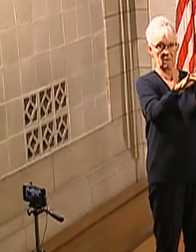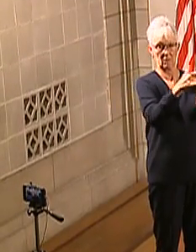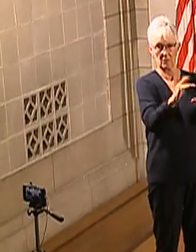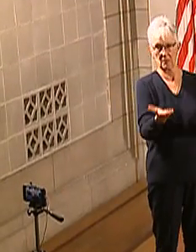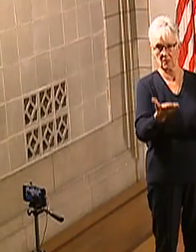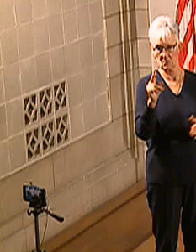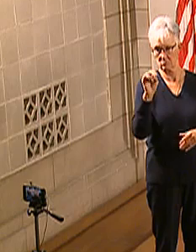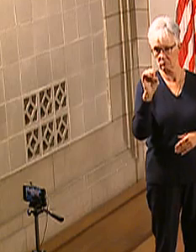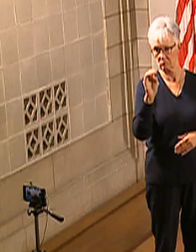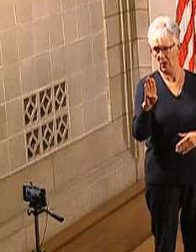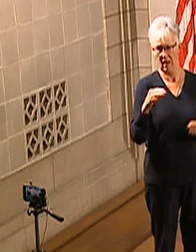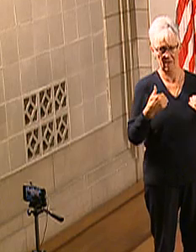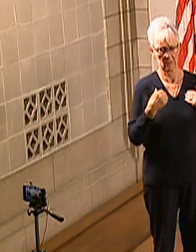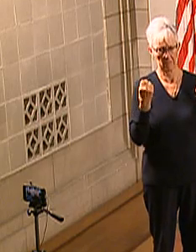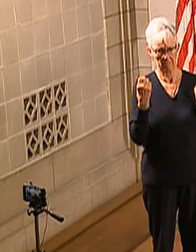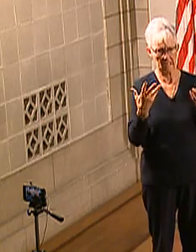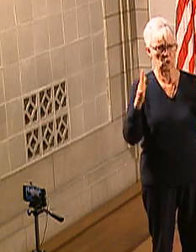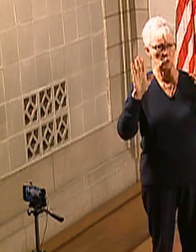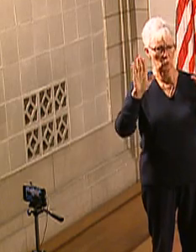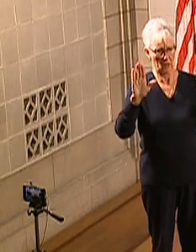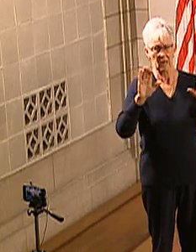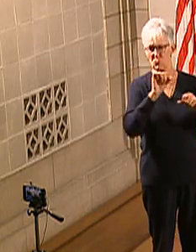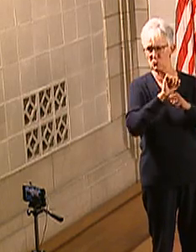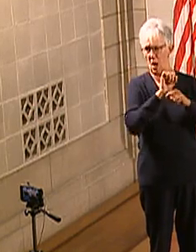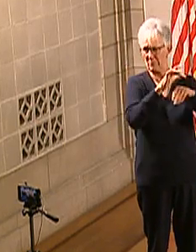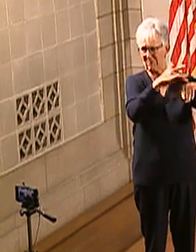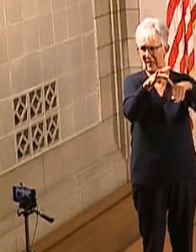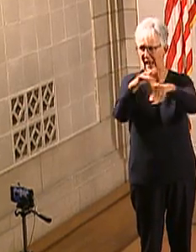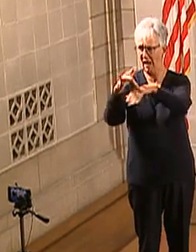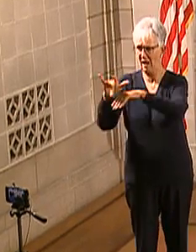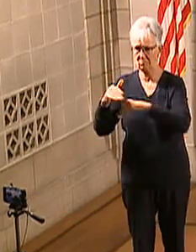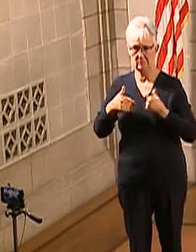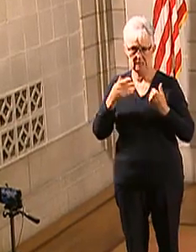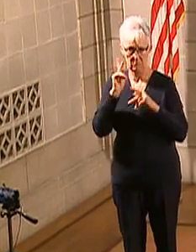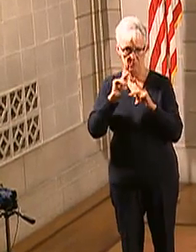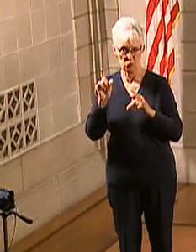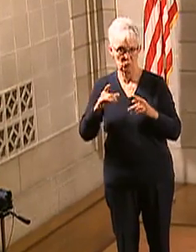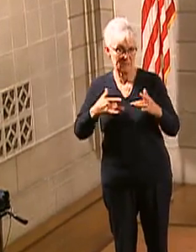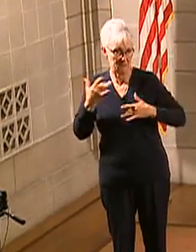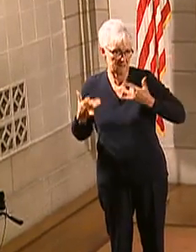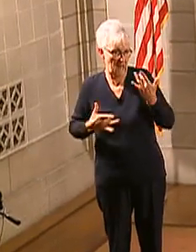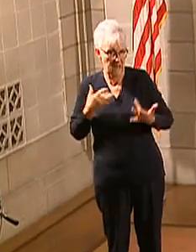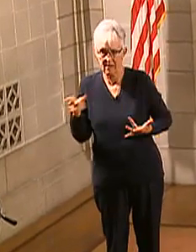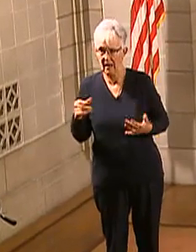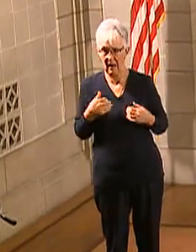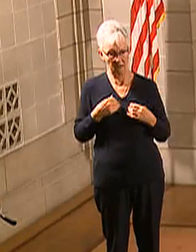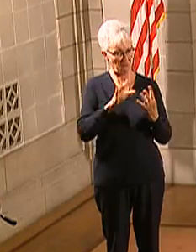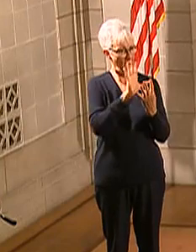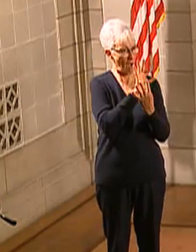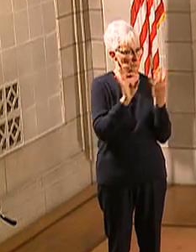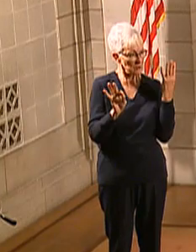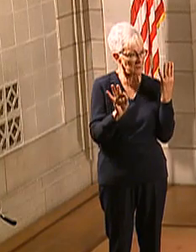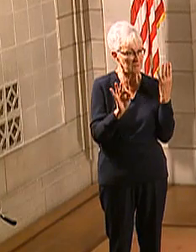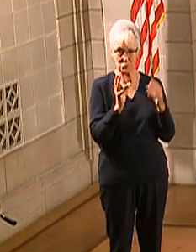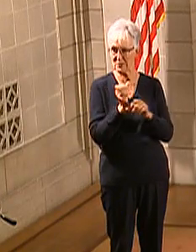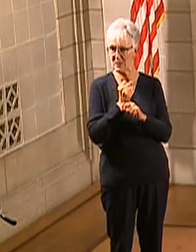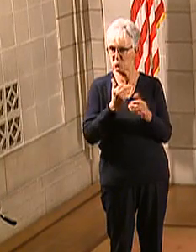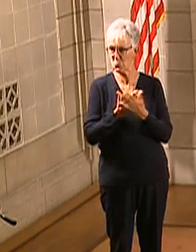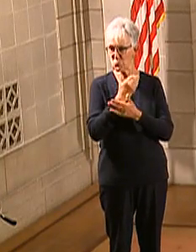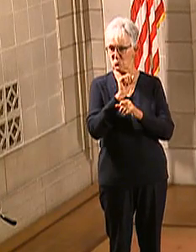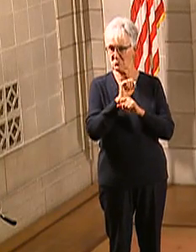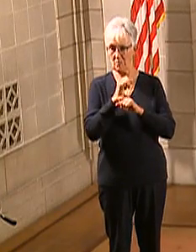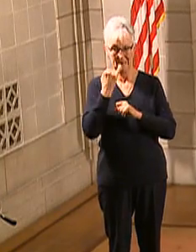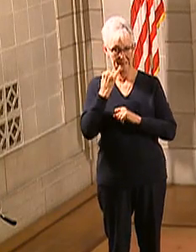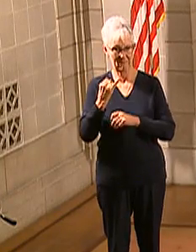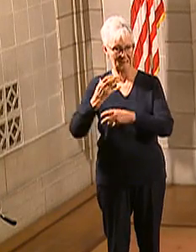job opportunities here in the state of Nebraska that young people should be very excited that they will have their choice of opportunities. They need to get that proper education,